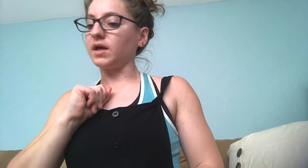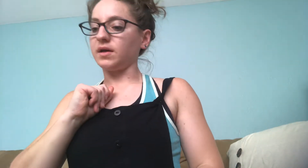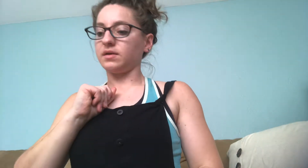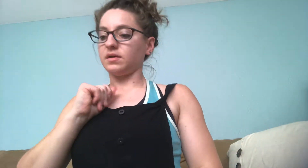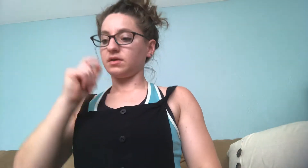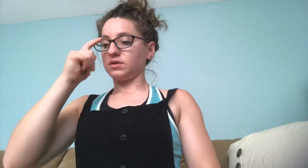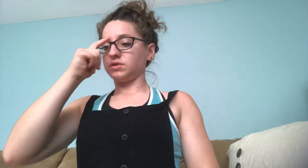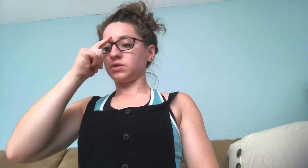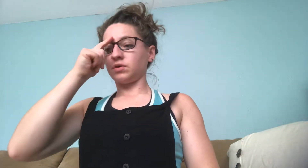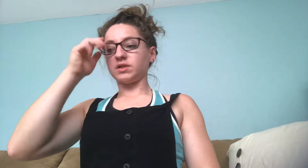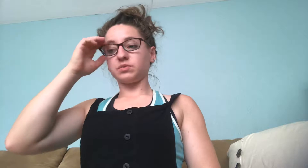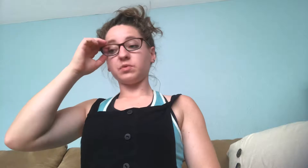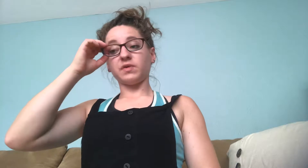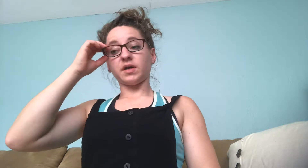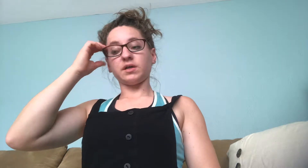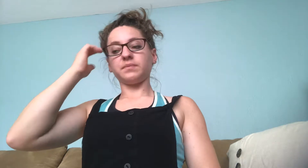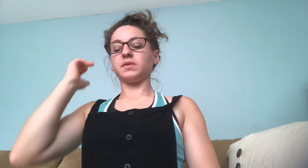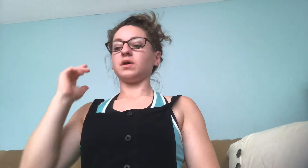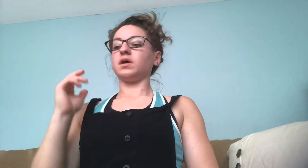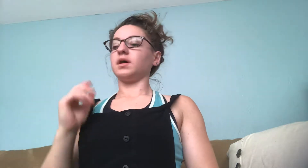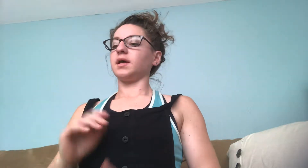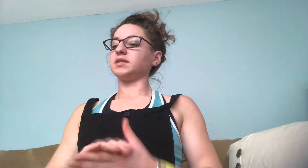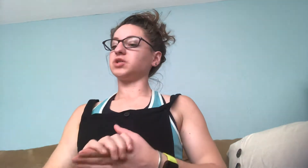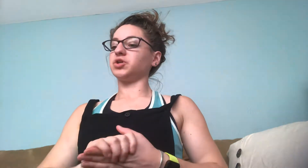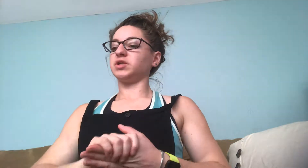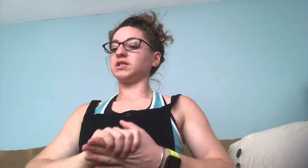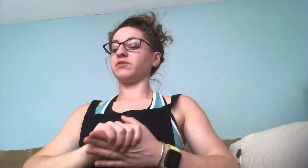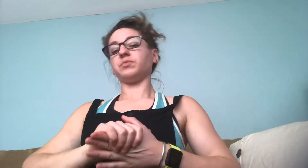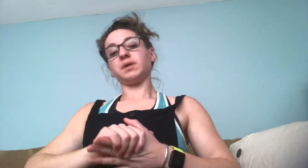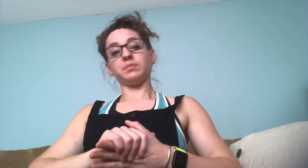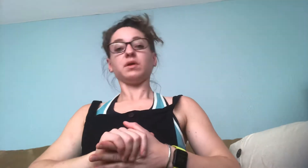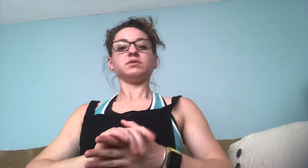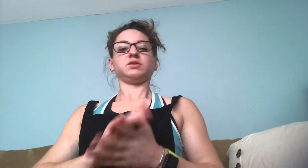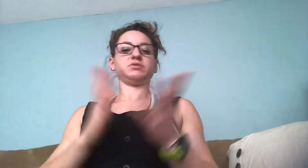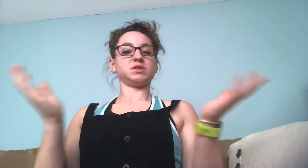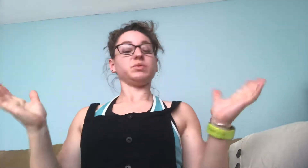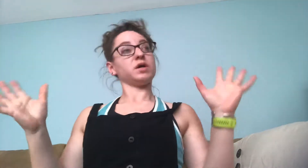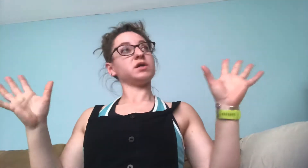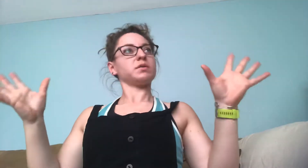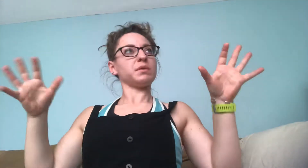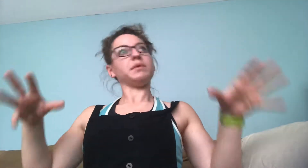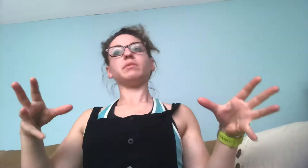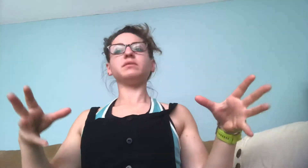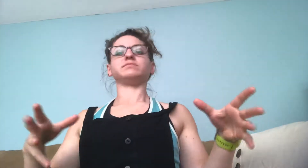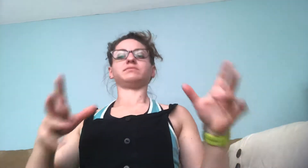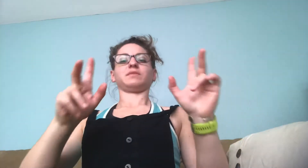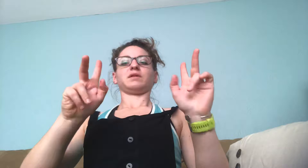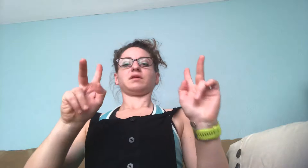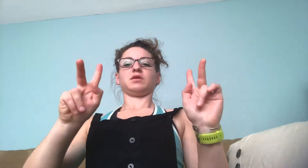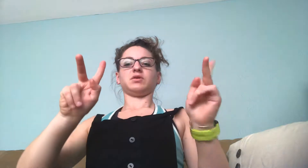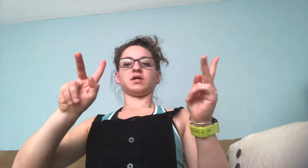Okay. So let's move on. I guess I'll show you the sign for people, too, since we are talking about people. You